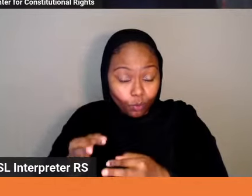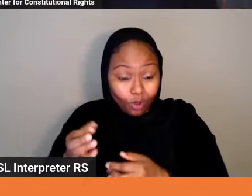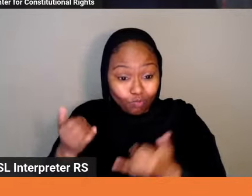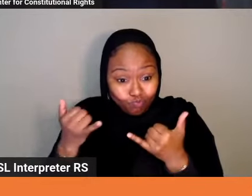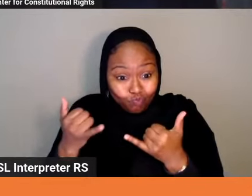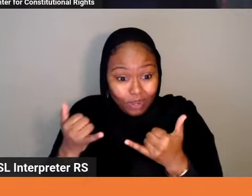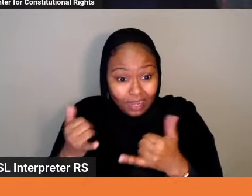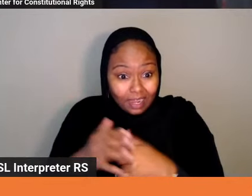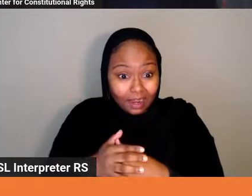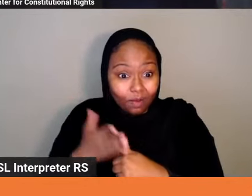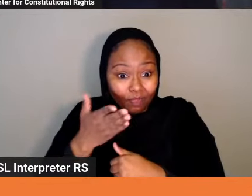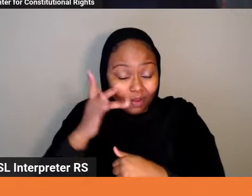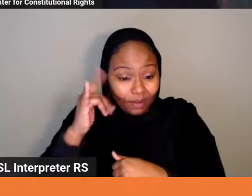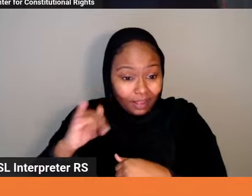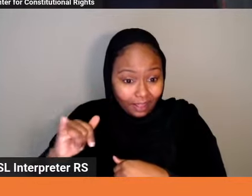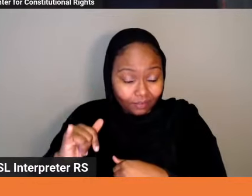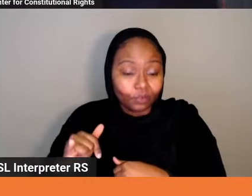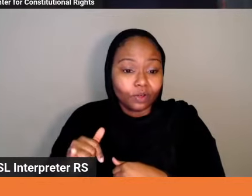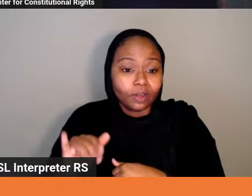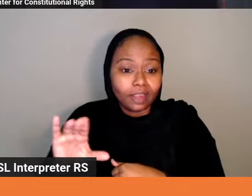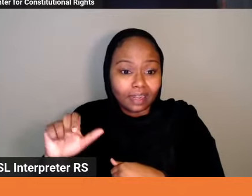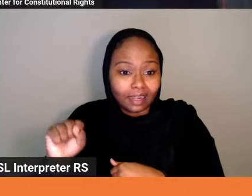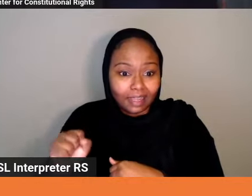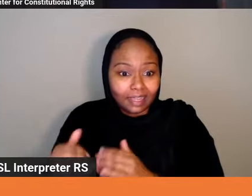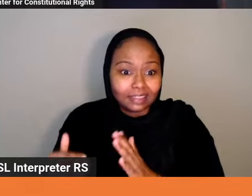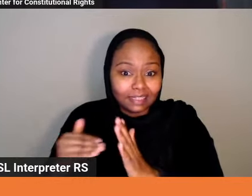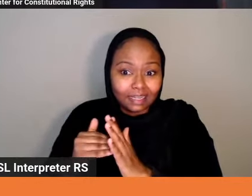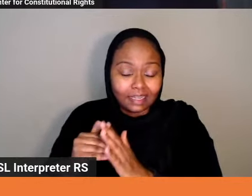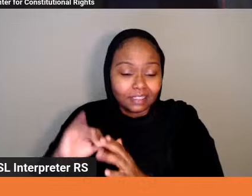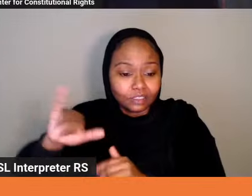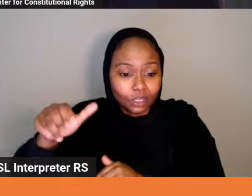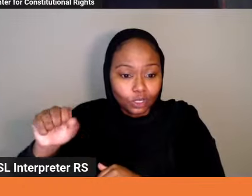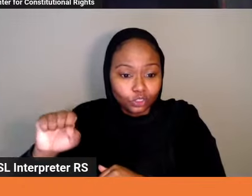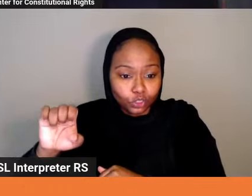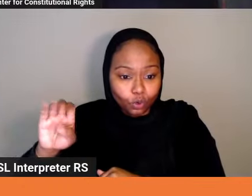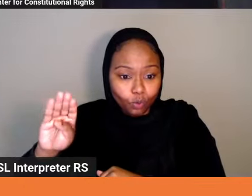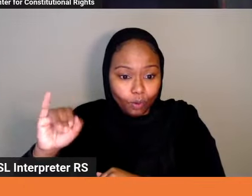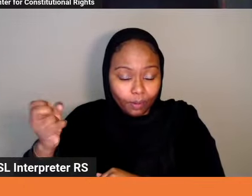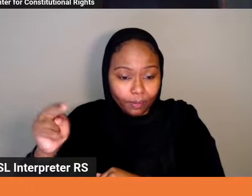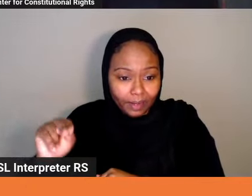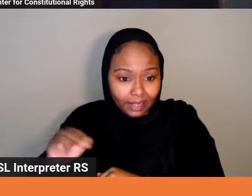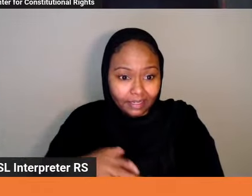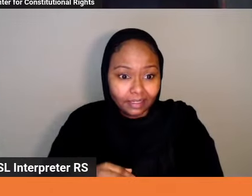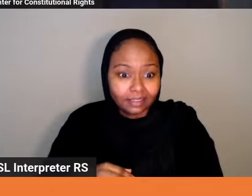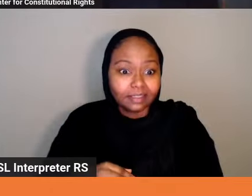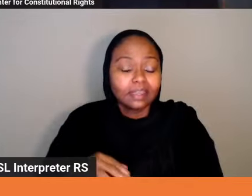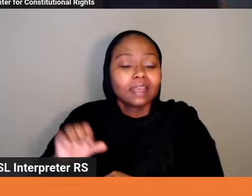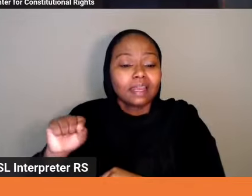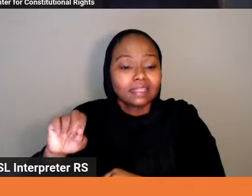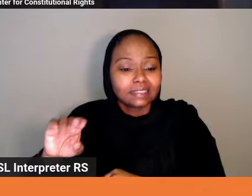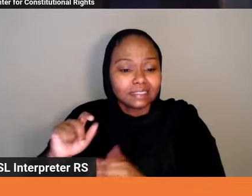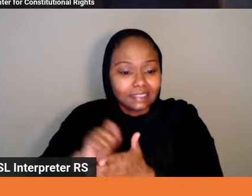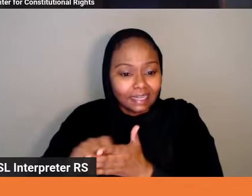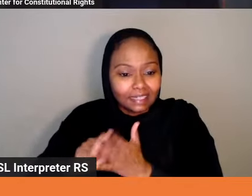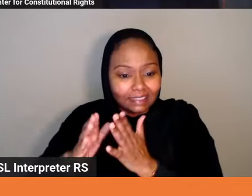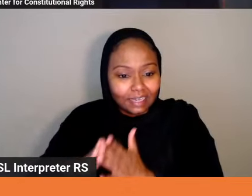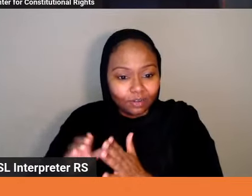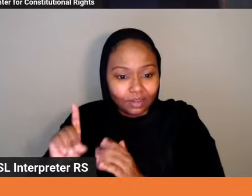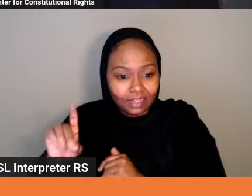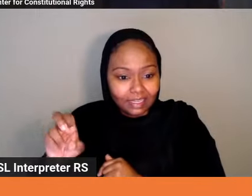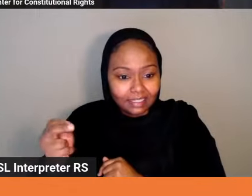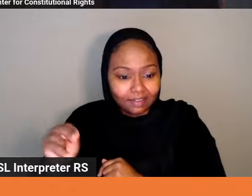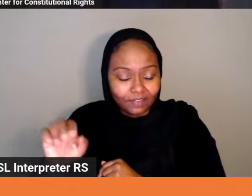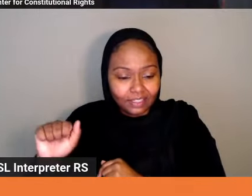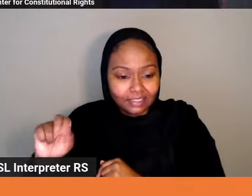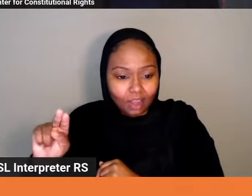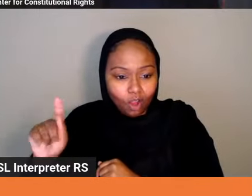against Joe Biden, Antony Blinken, and Secretary of Defense Austin for their